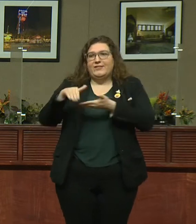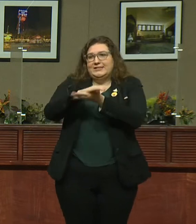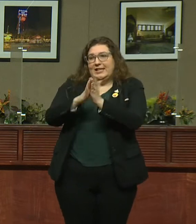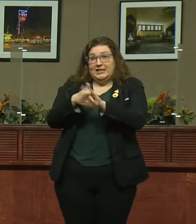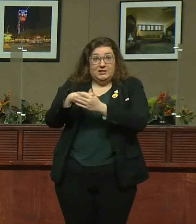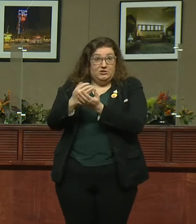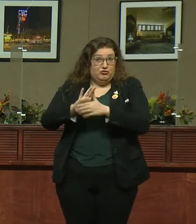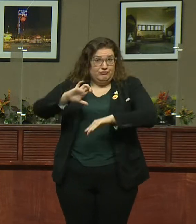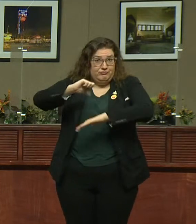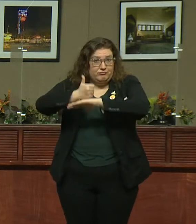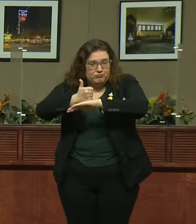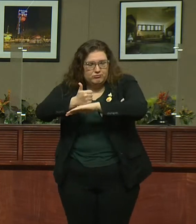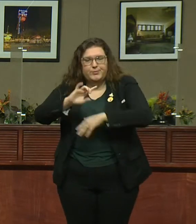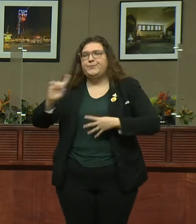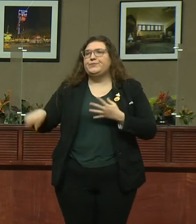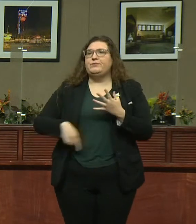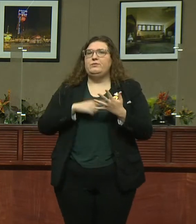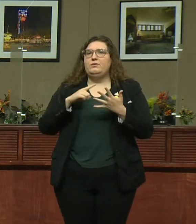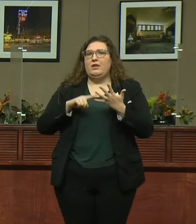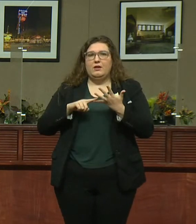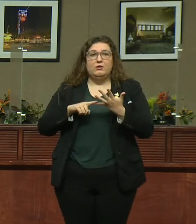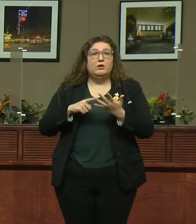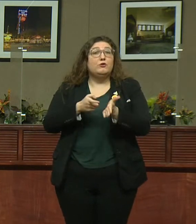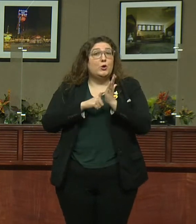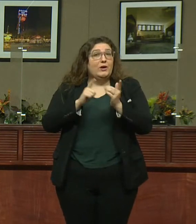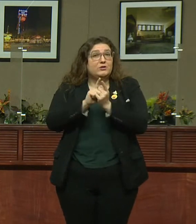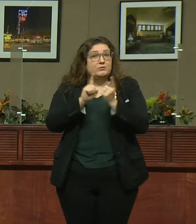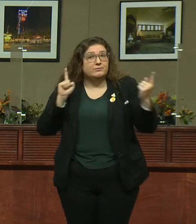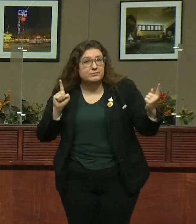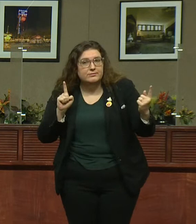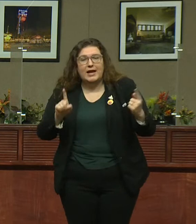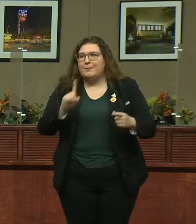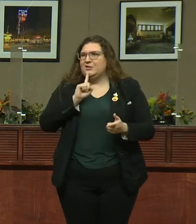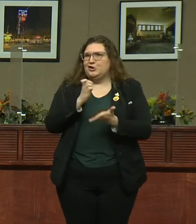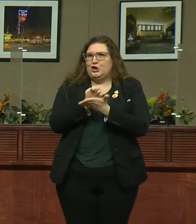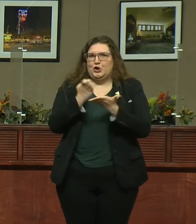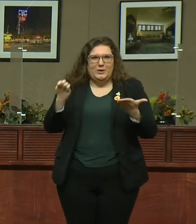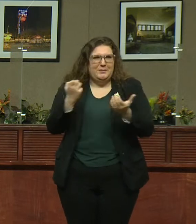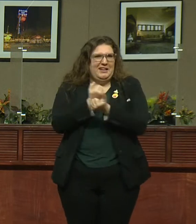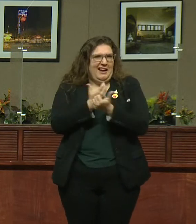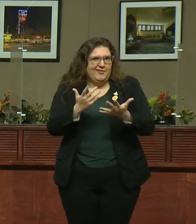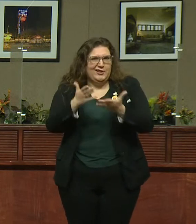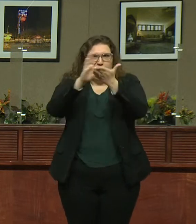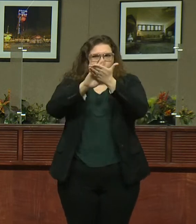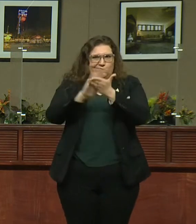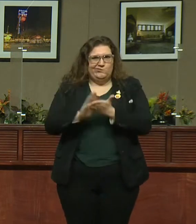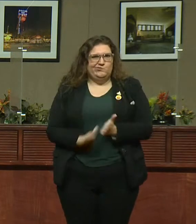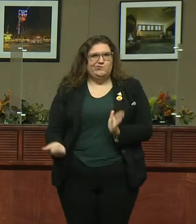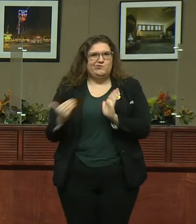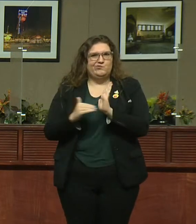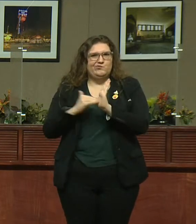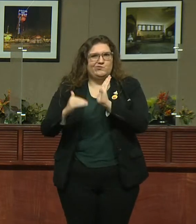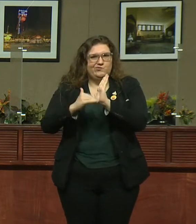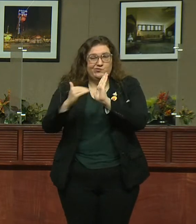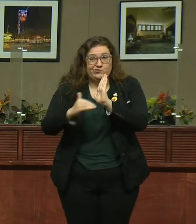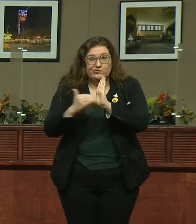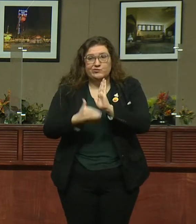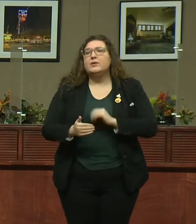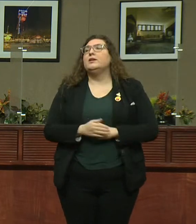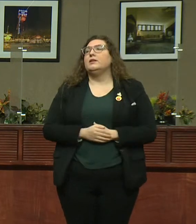rooms, social distancing will be required, continuous cleaning of equipment and surfaces in rooms, and for rentals